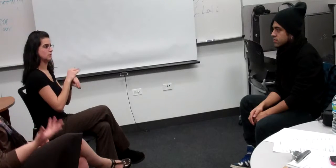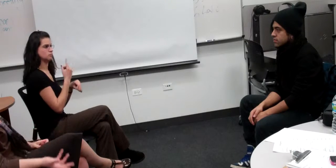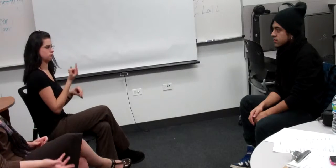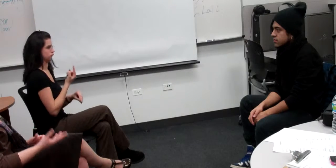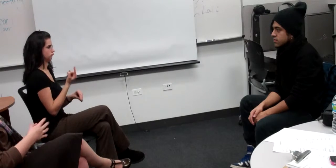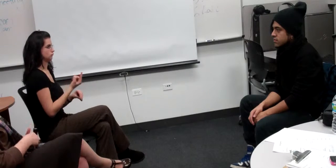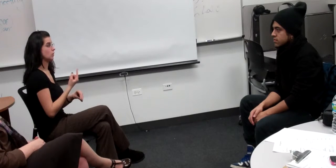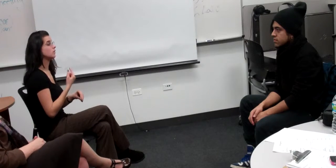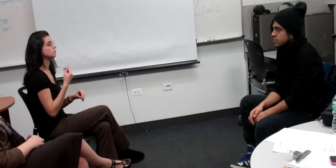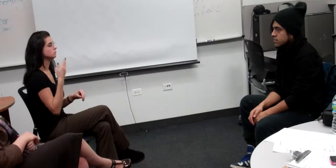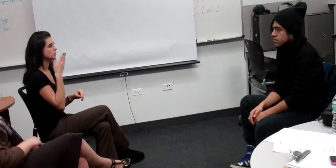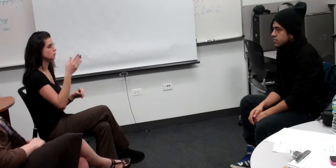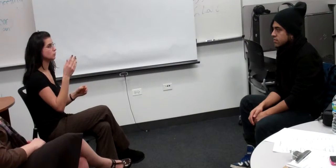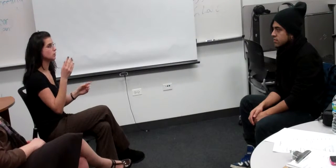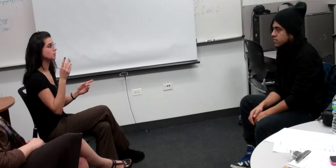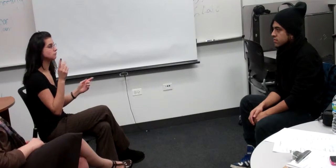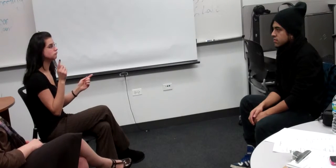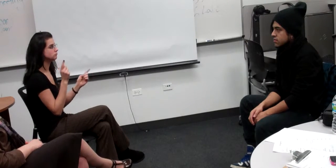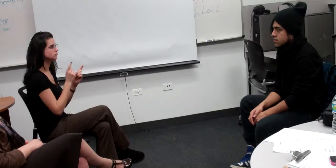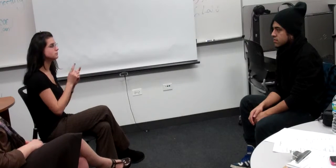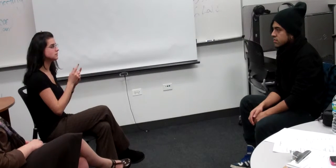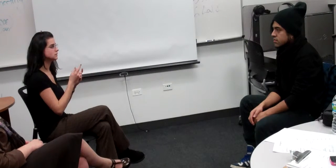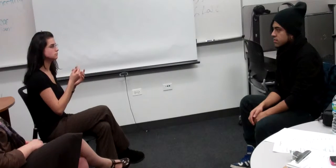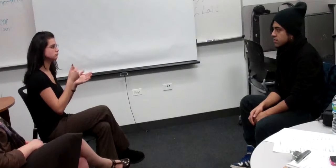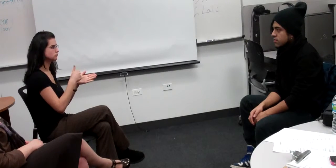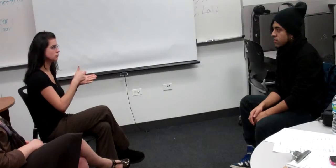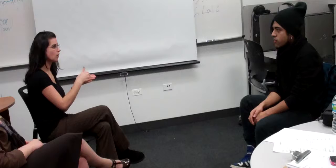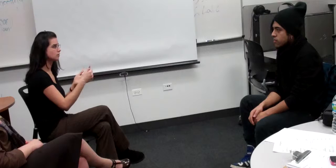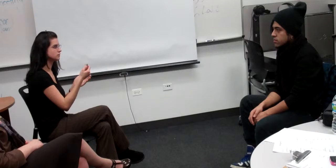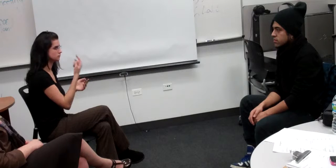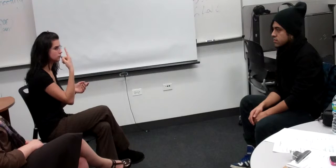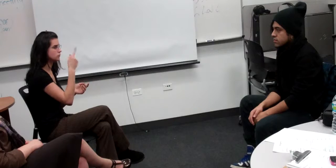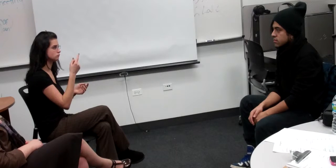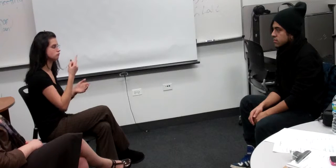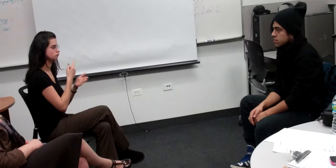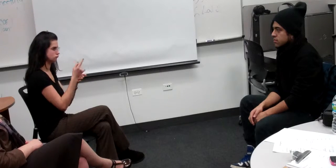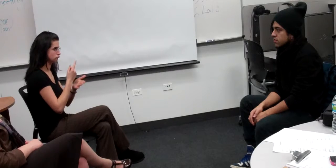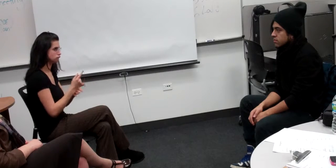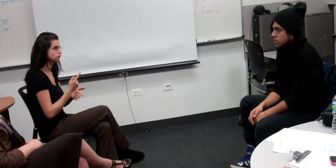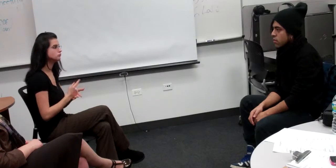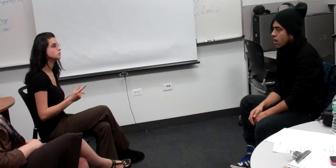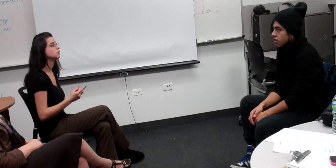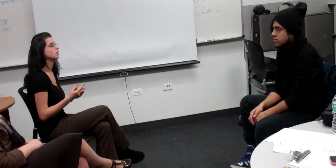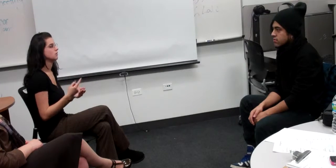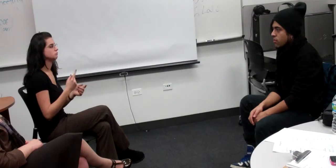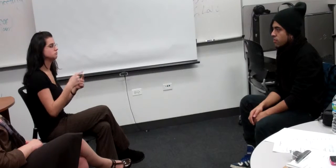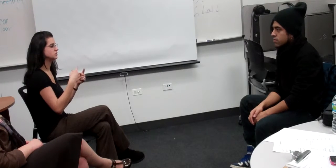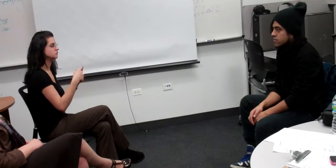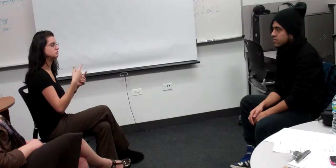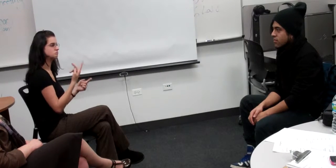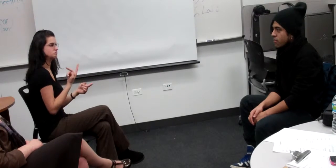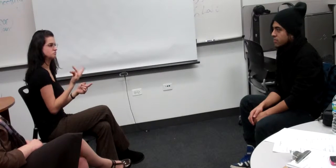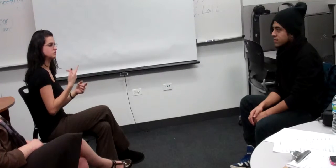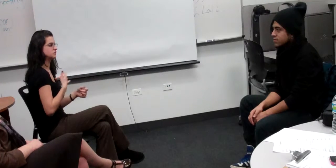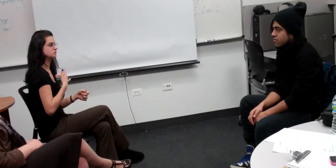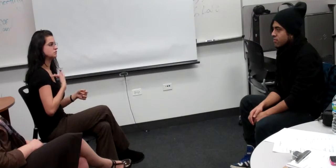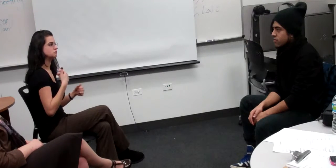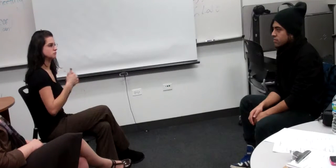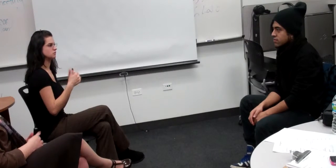weeks, as long as we determine we need to keep meeting. And during that time, we're going to talk about whatever